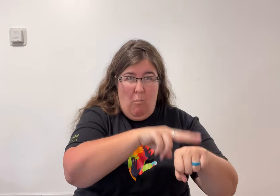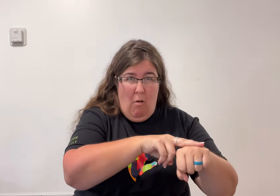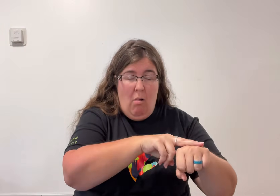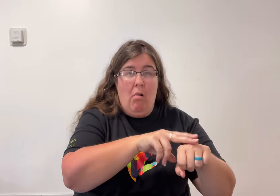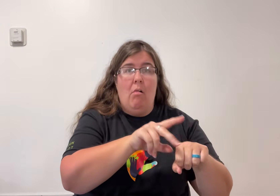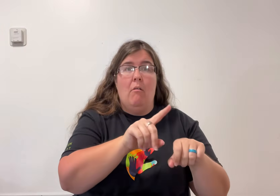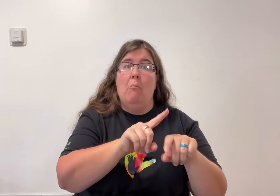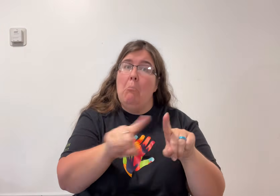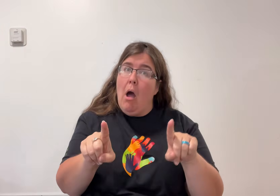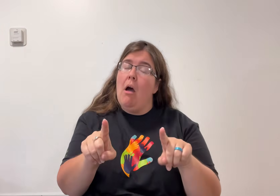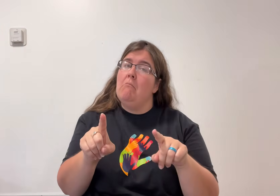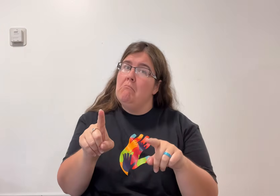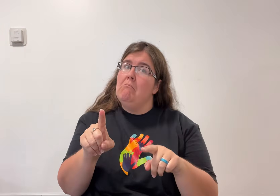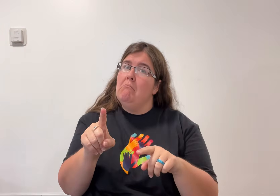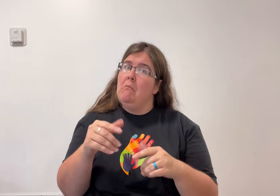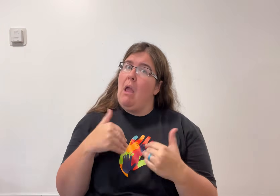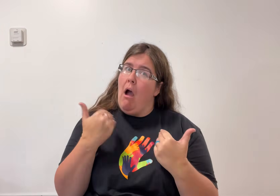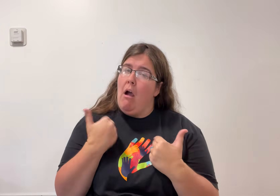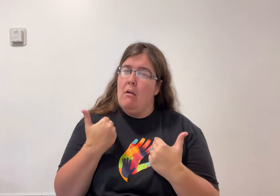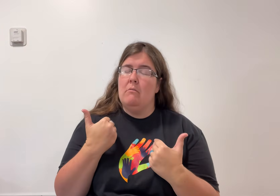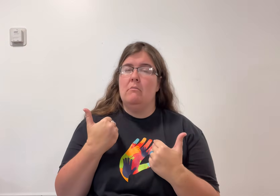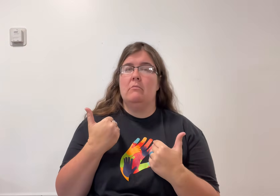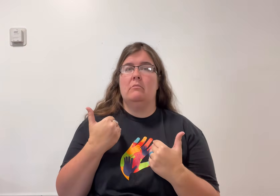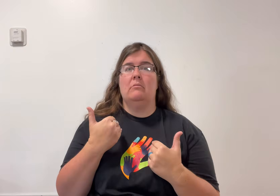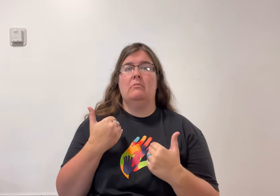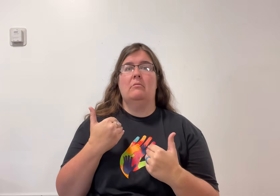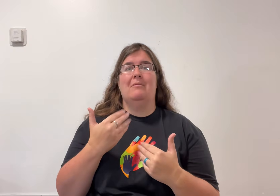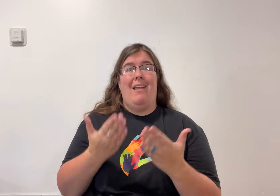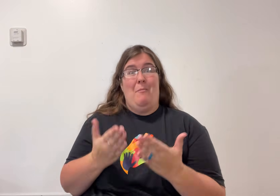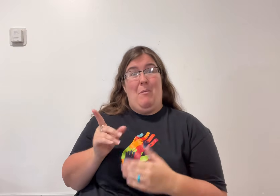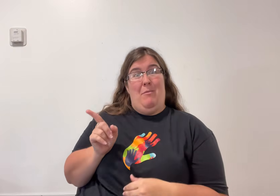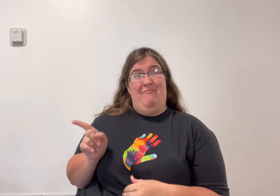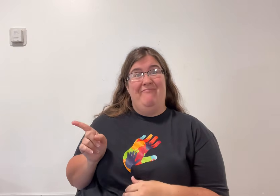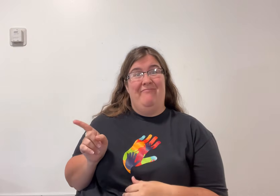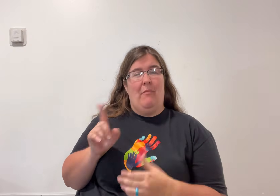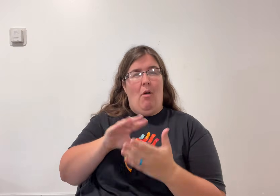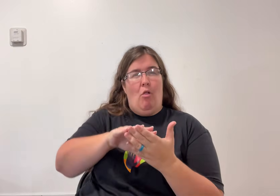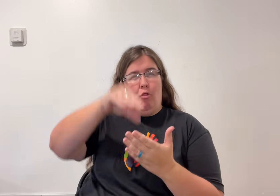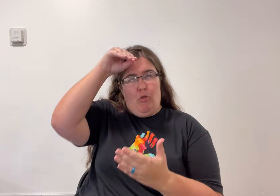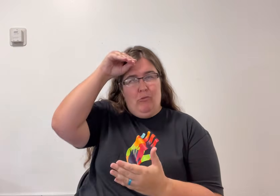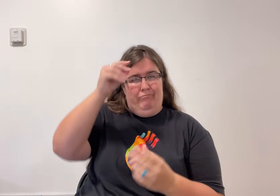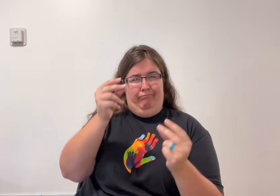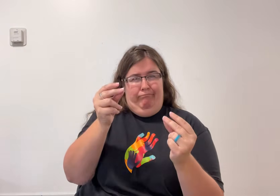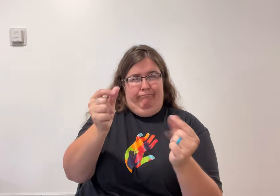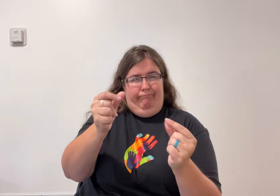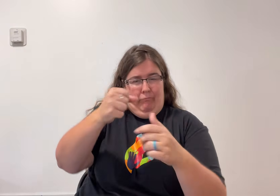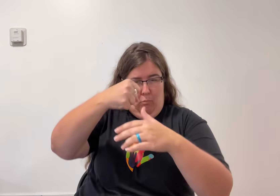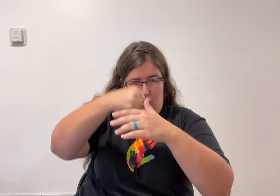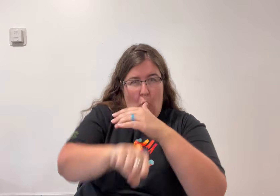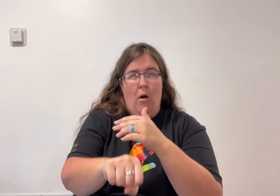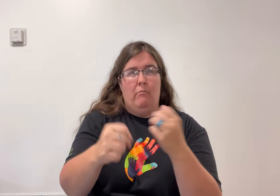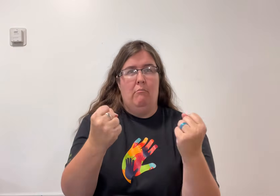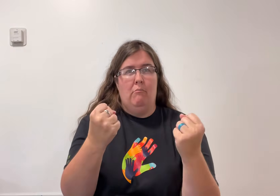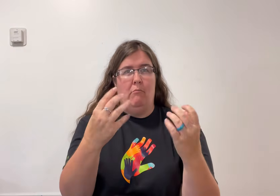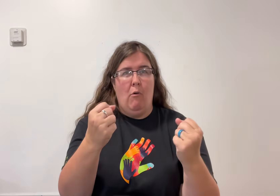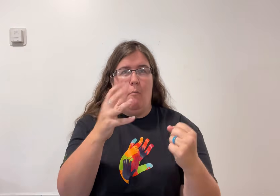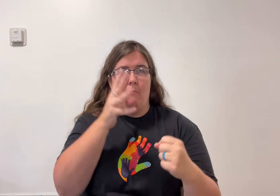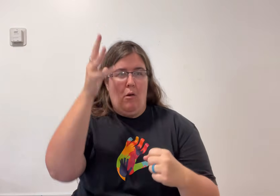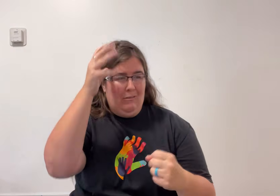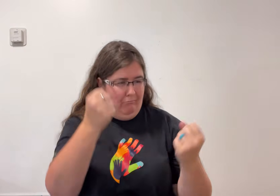language acquisition, but still relatively young. And maybe the third learned to sign from birth instantly